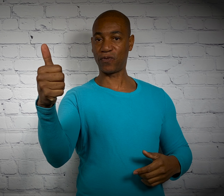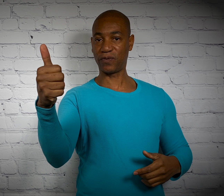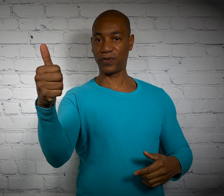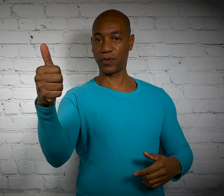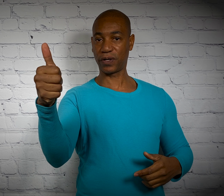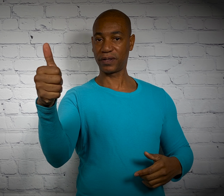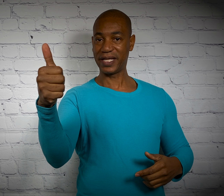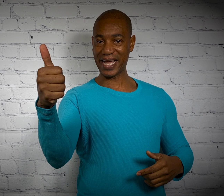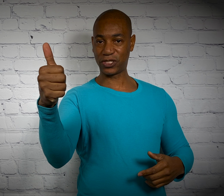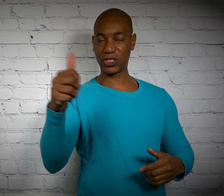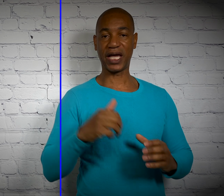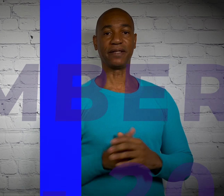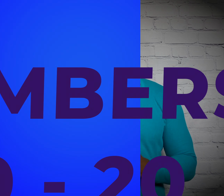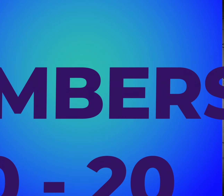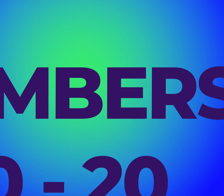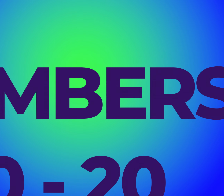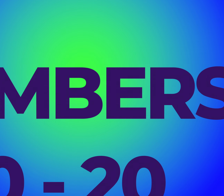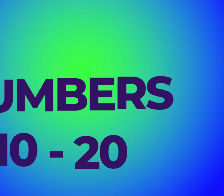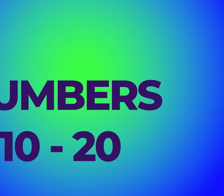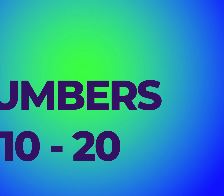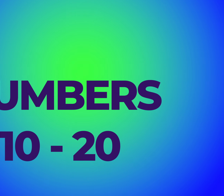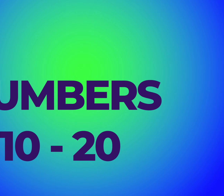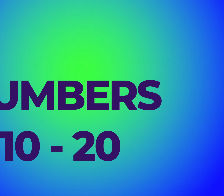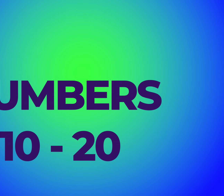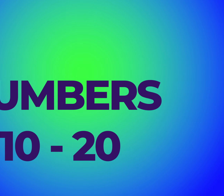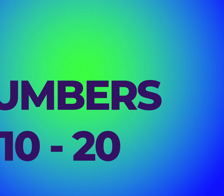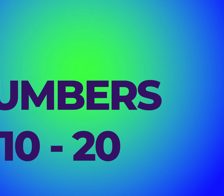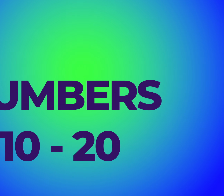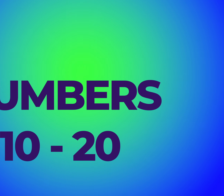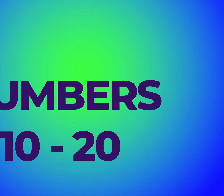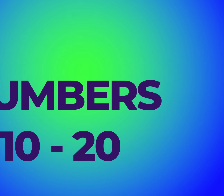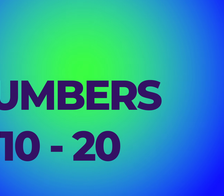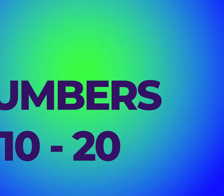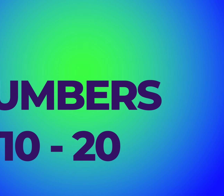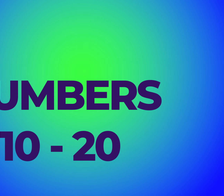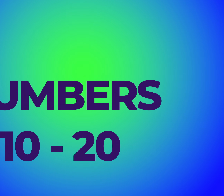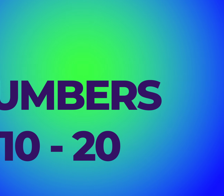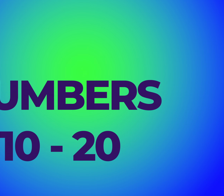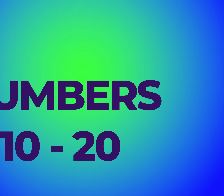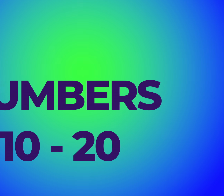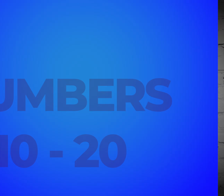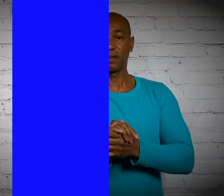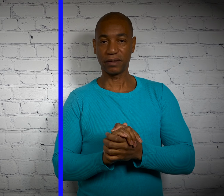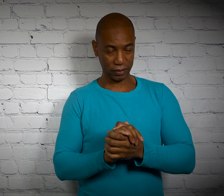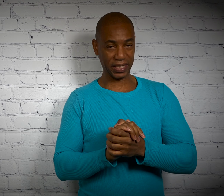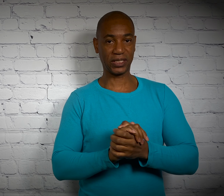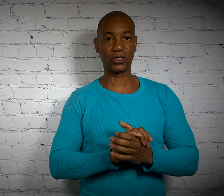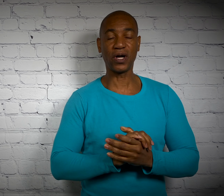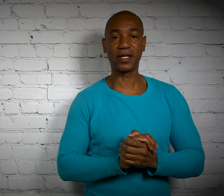the viewer. That's 10. Are you ready to go from 10 to 20? Let's get started.